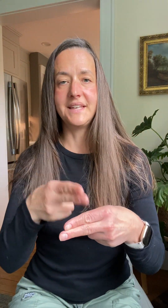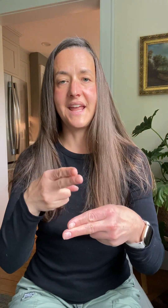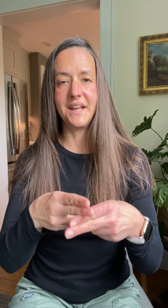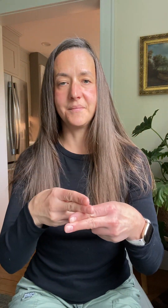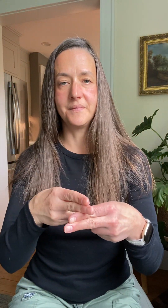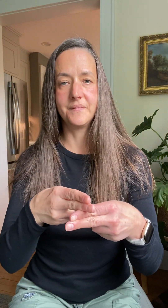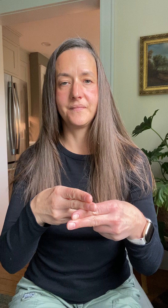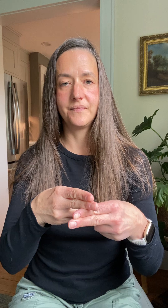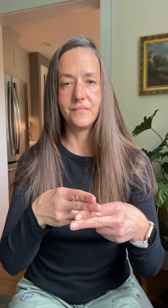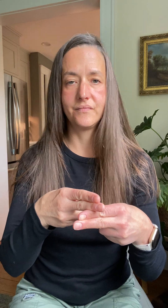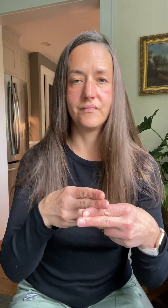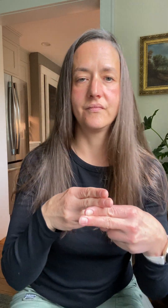Name.